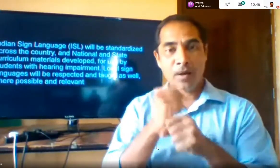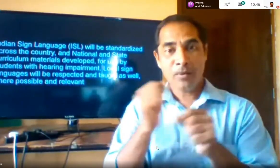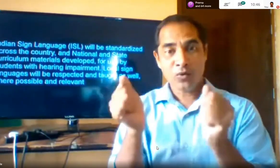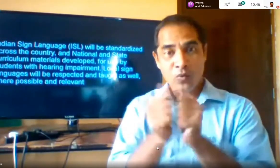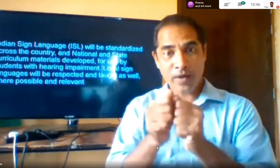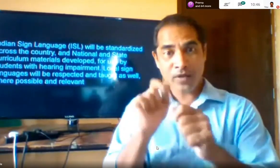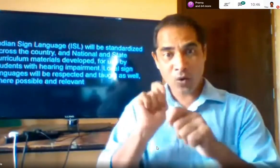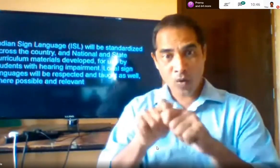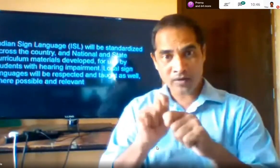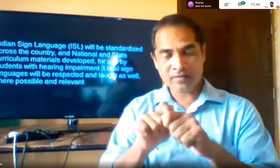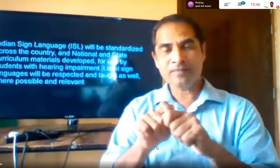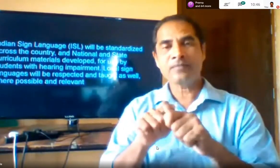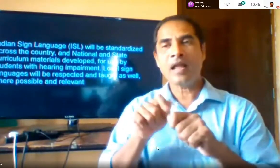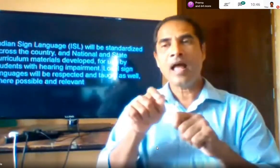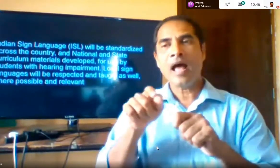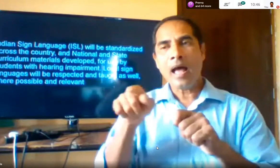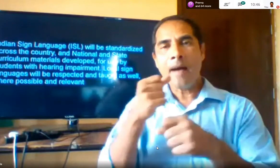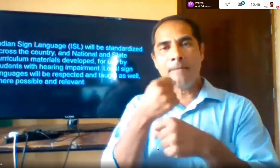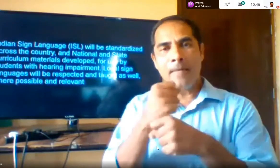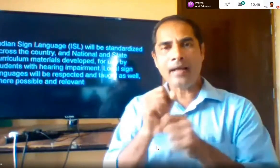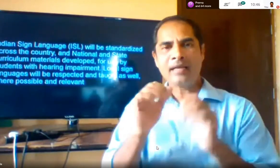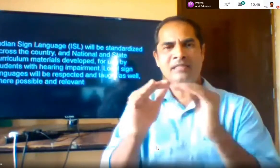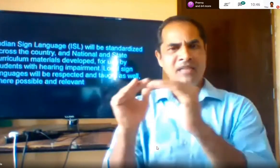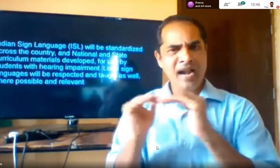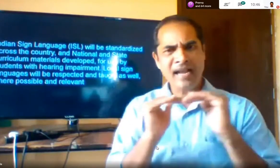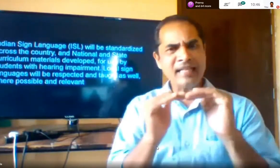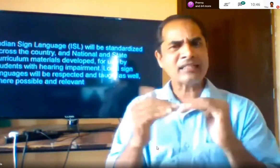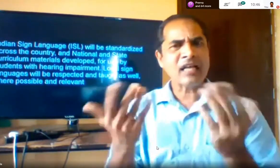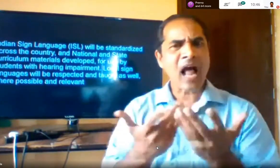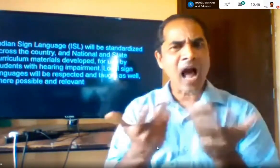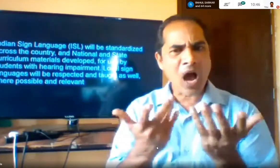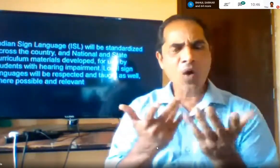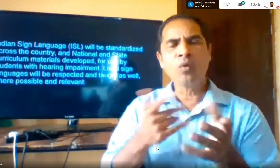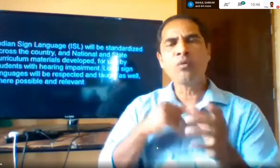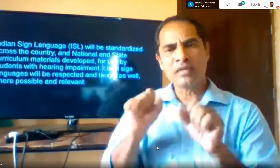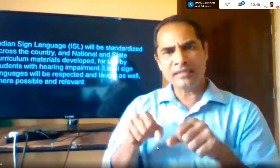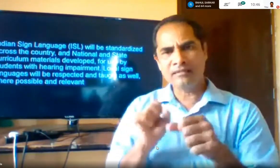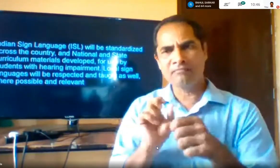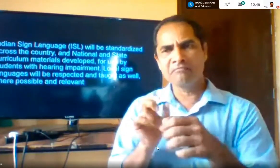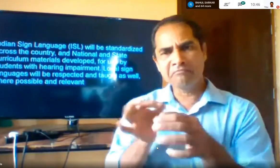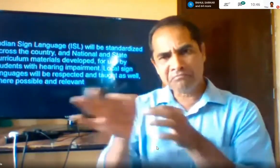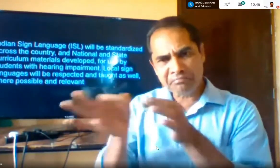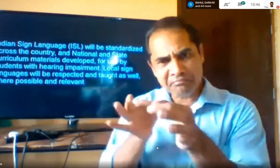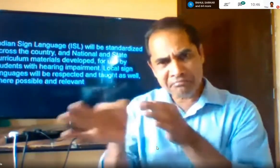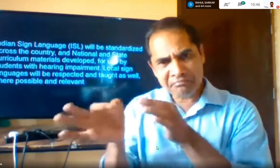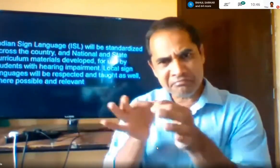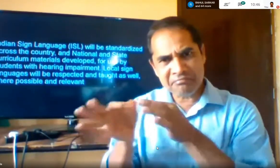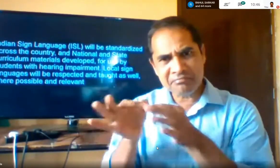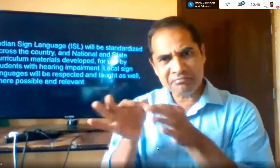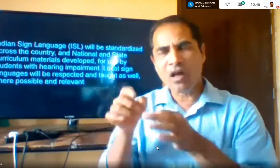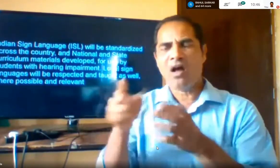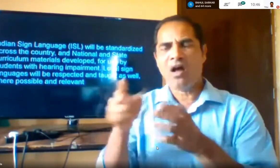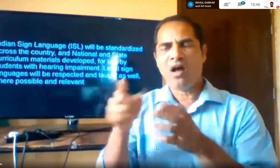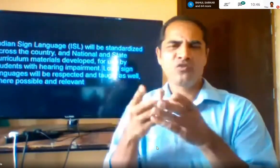So the government is working hard for the ISL standardization. How can it be